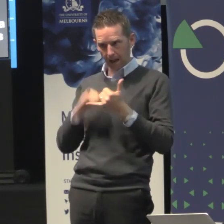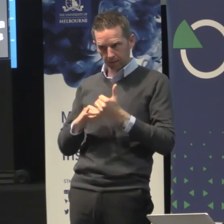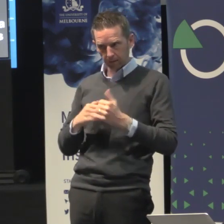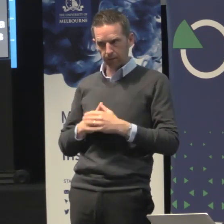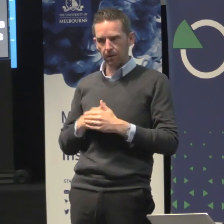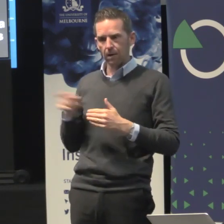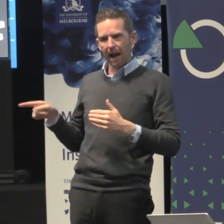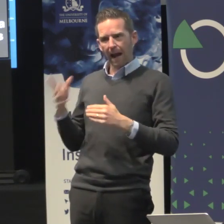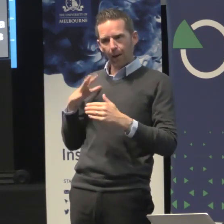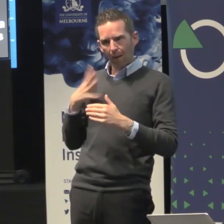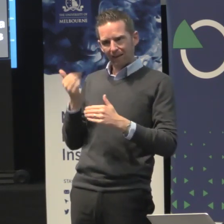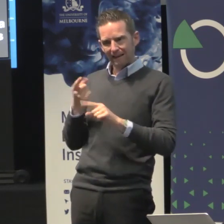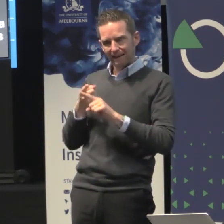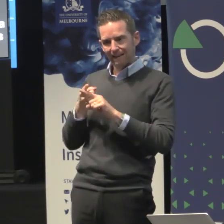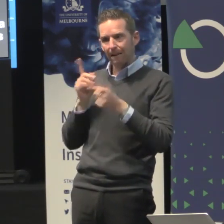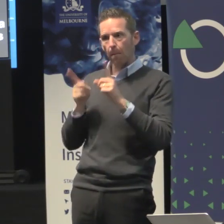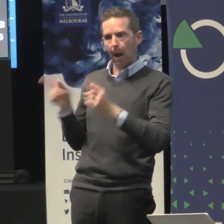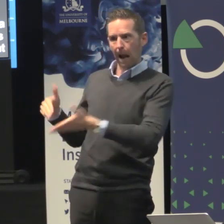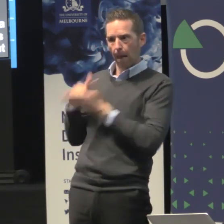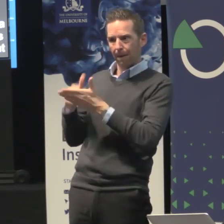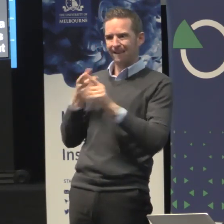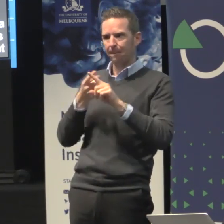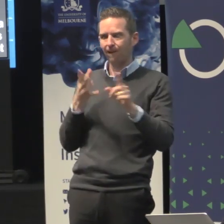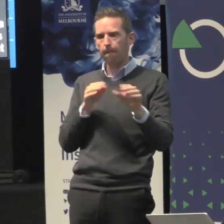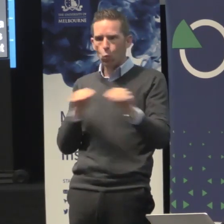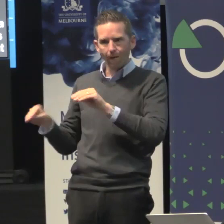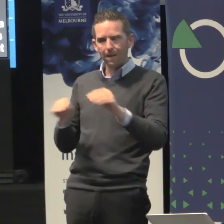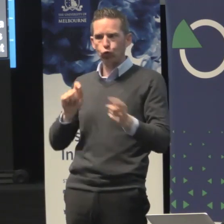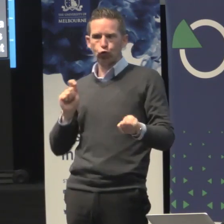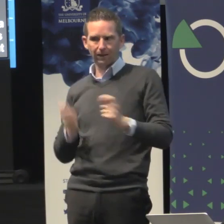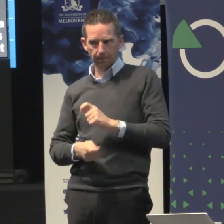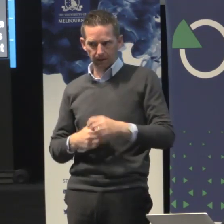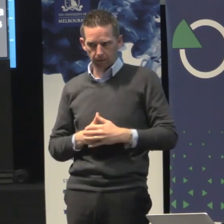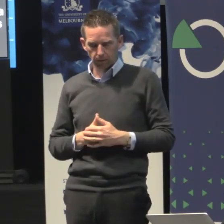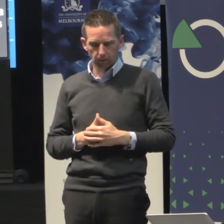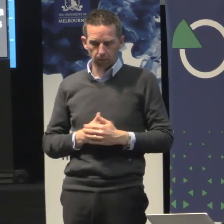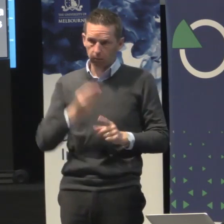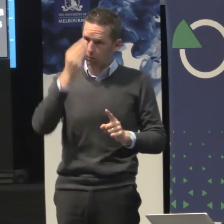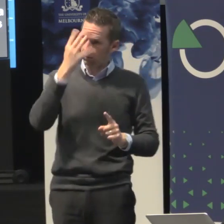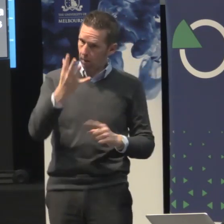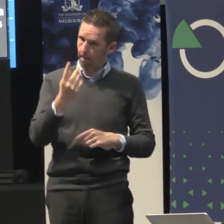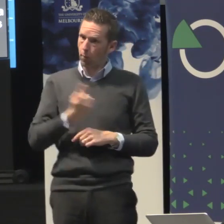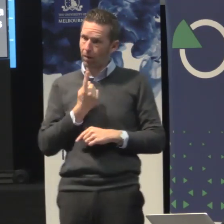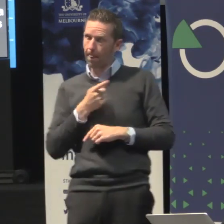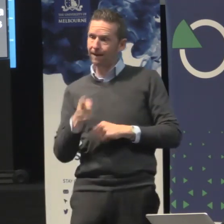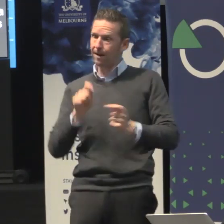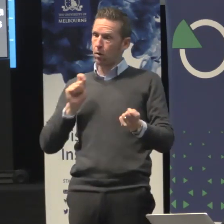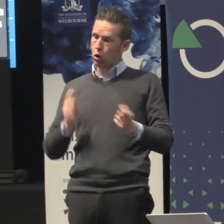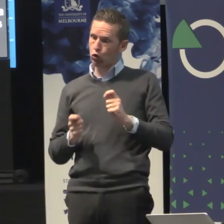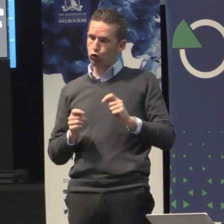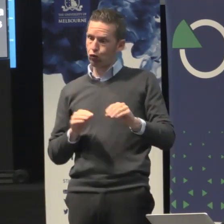specific movements and adjustments. Personally, these adjustments are all